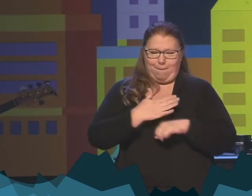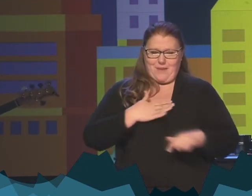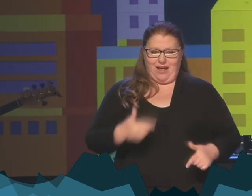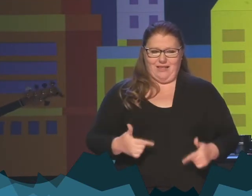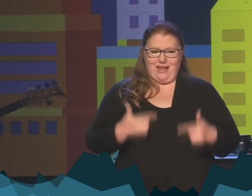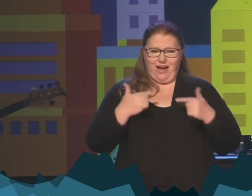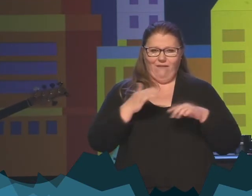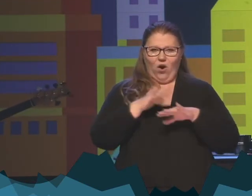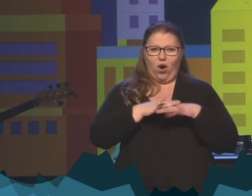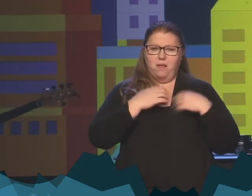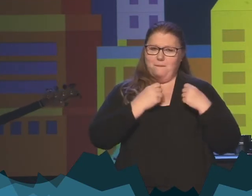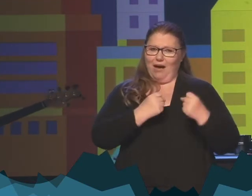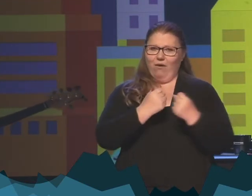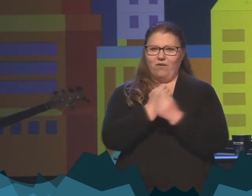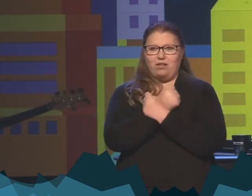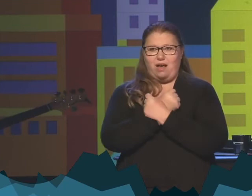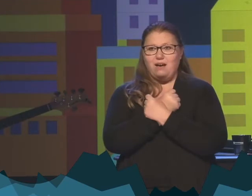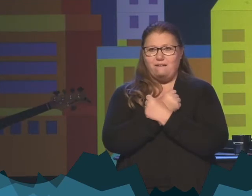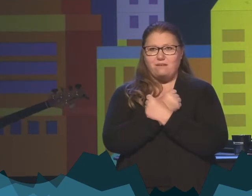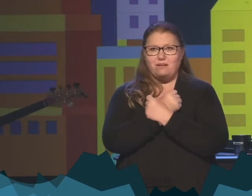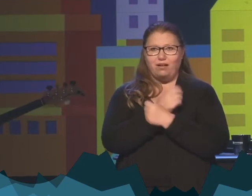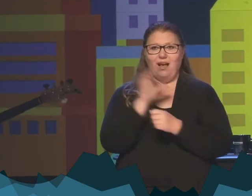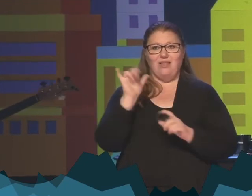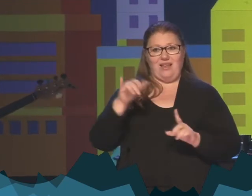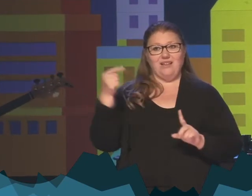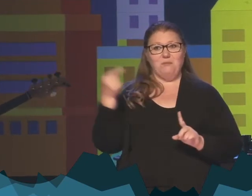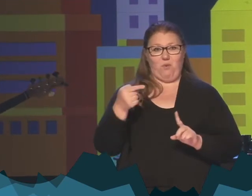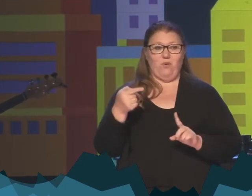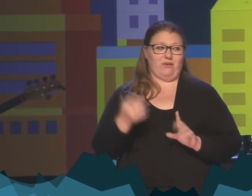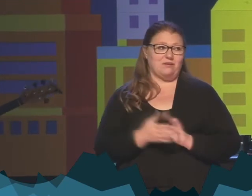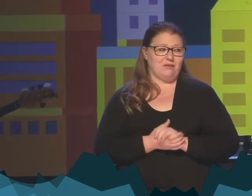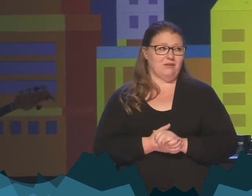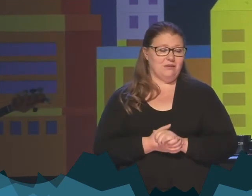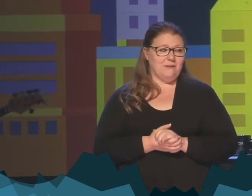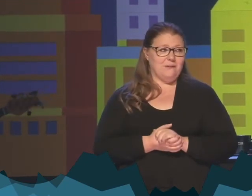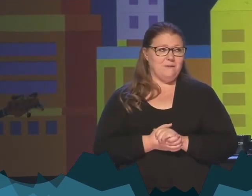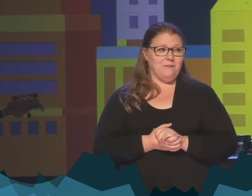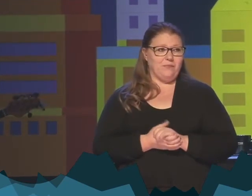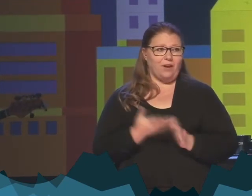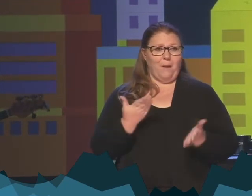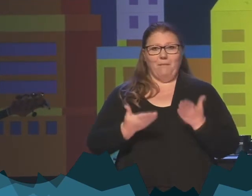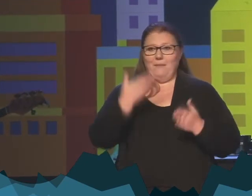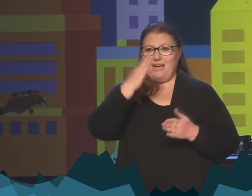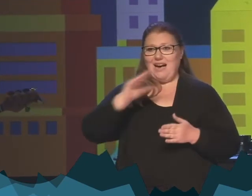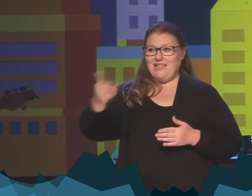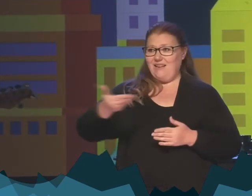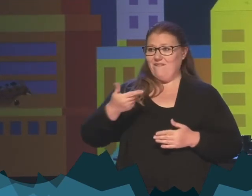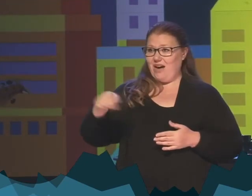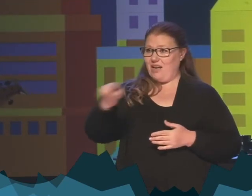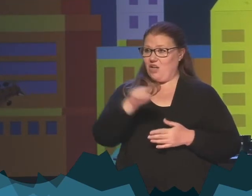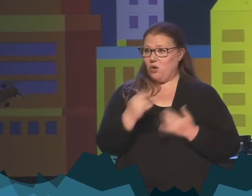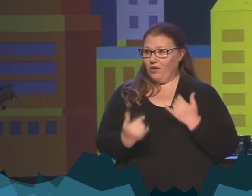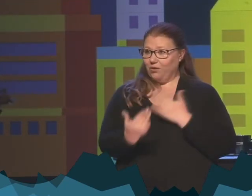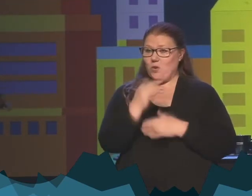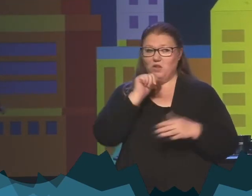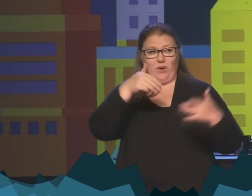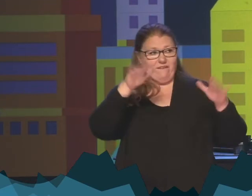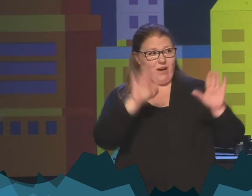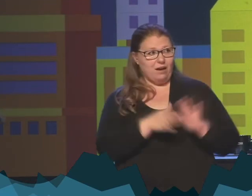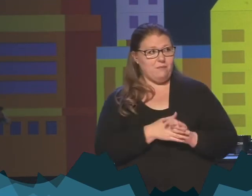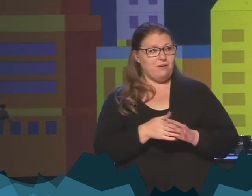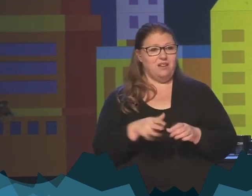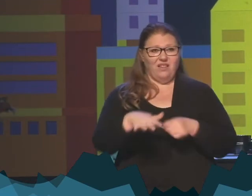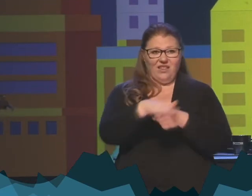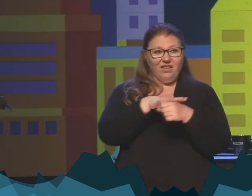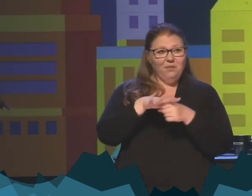this powerful love. That's what I want to do. Maybe God's inviting you this morning to not give up. There's some space